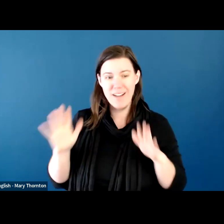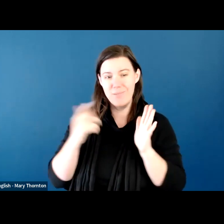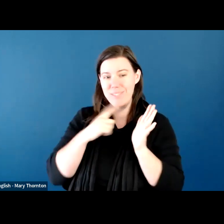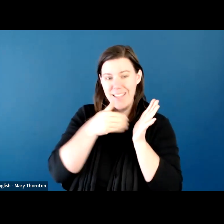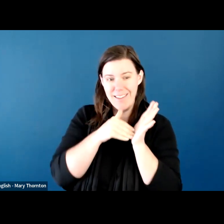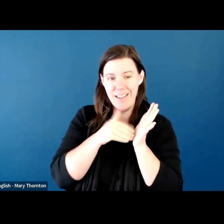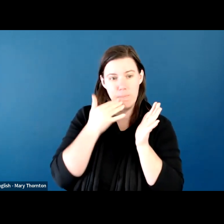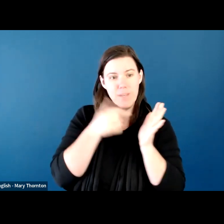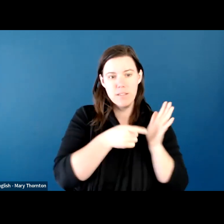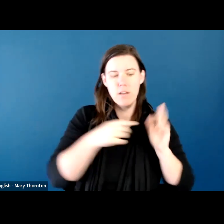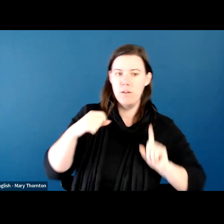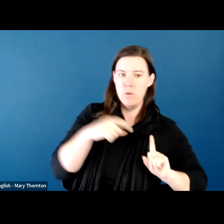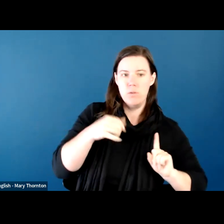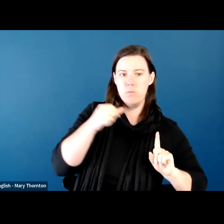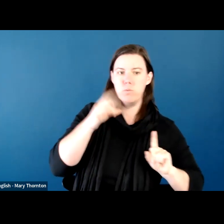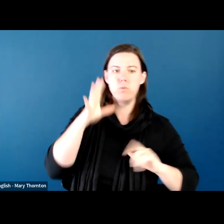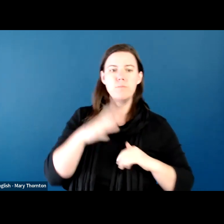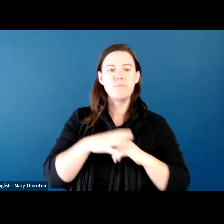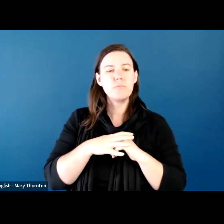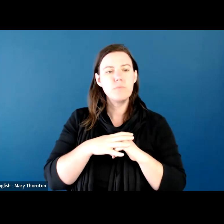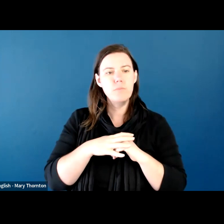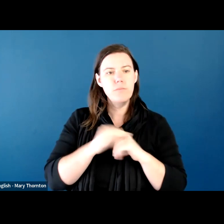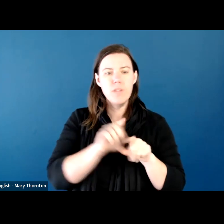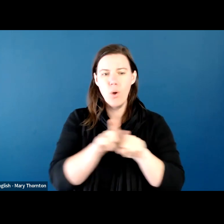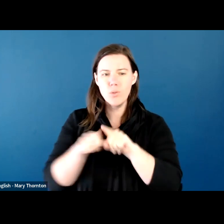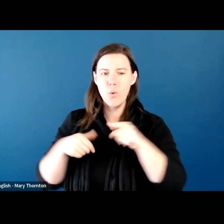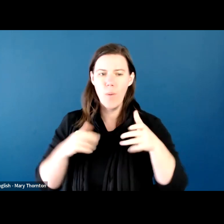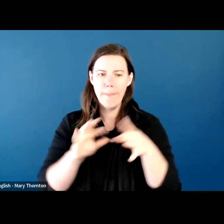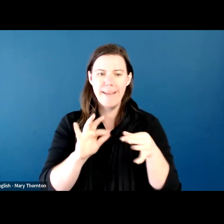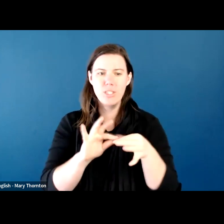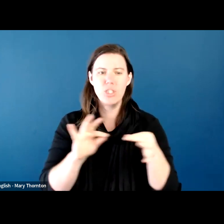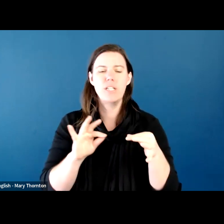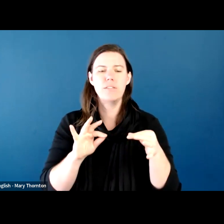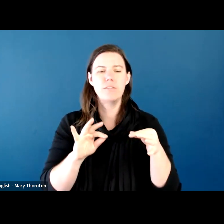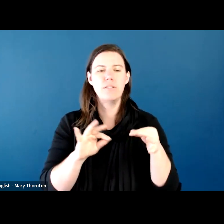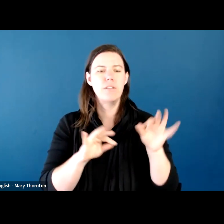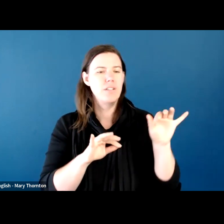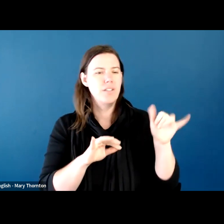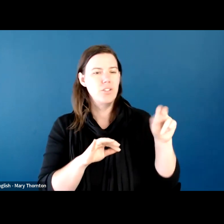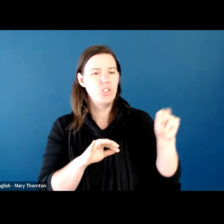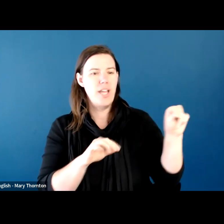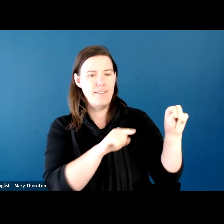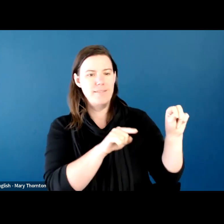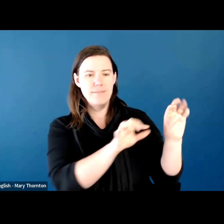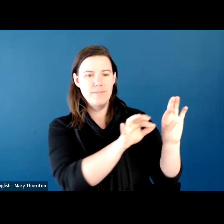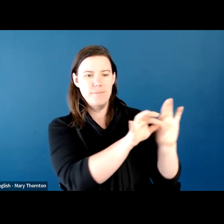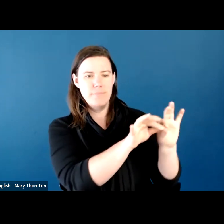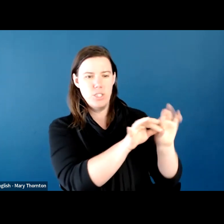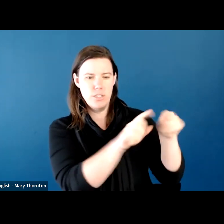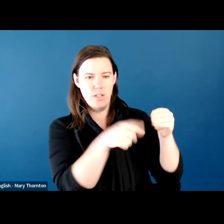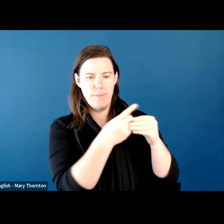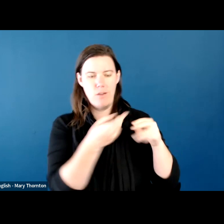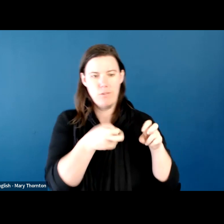other thing I wanted to mention, especially in response to what Jen shared about the experience of riding along, is I don't think anyone